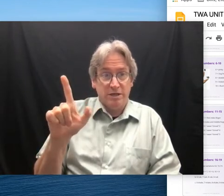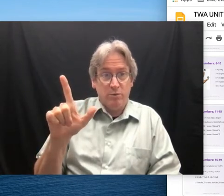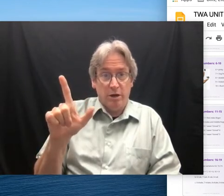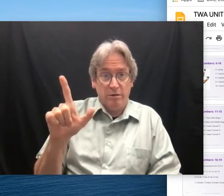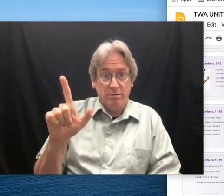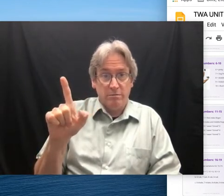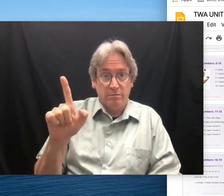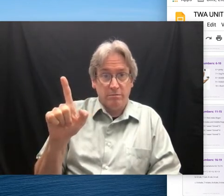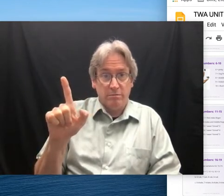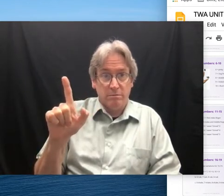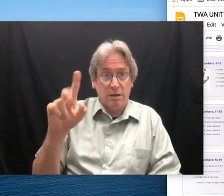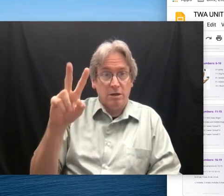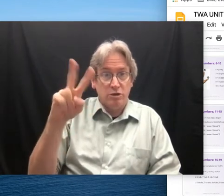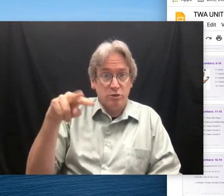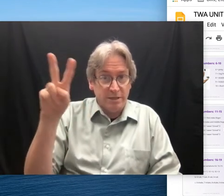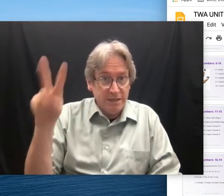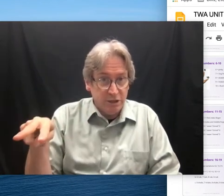21,